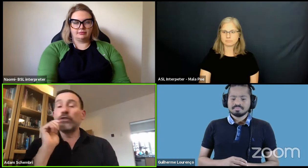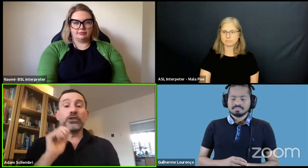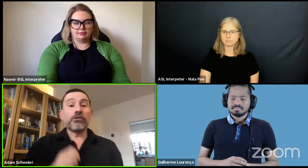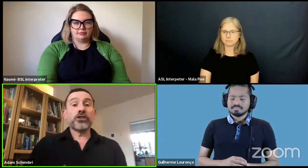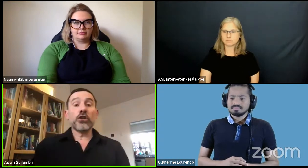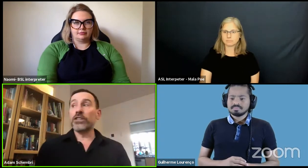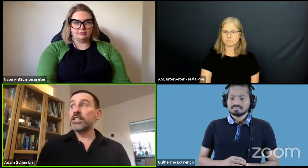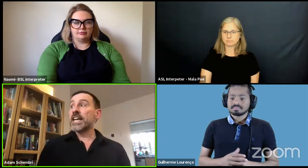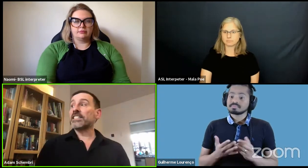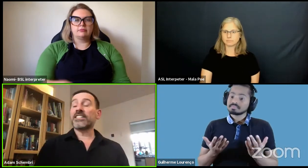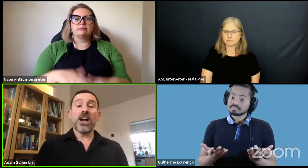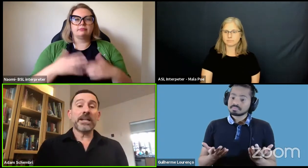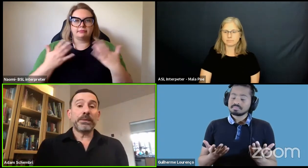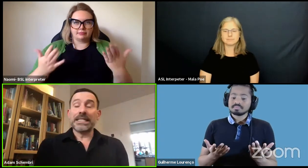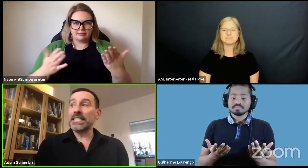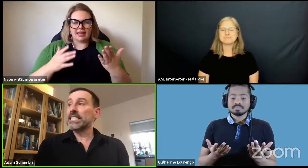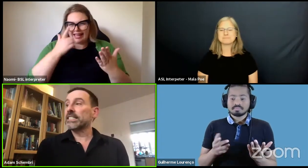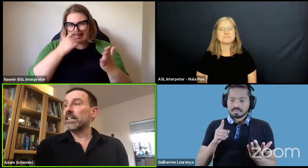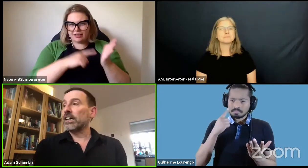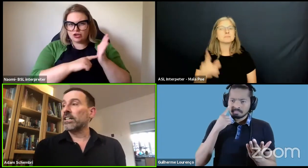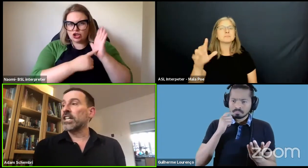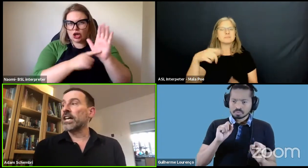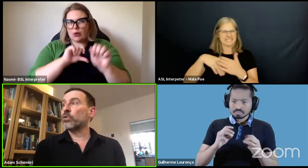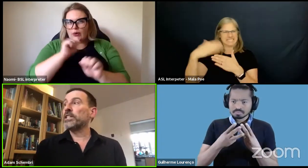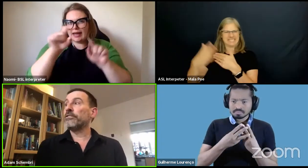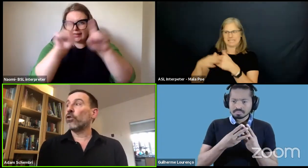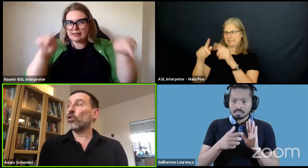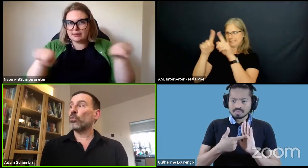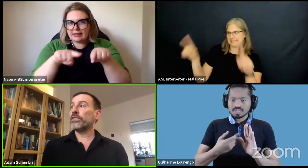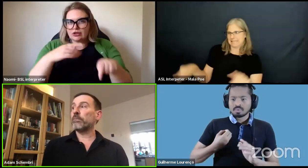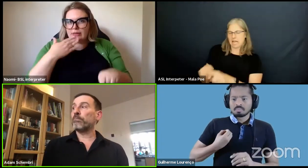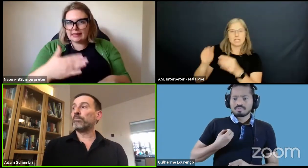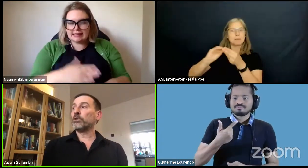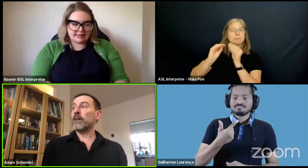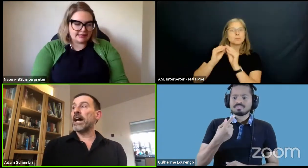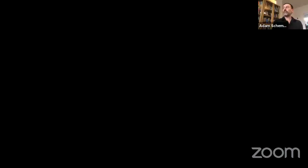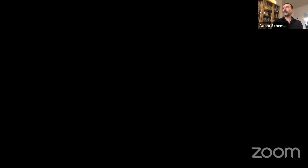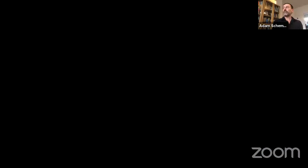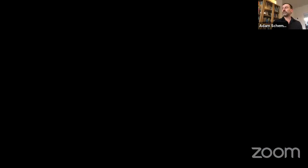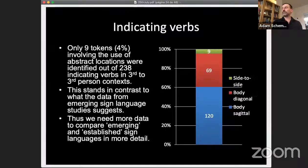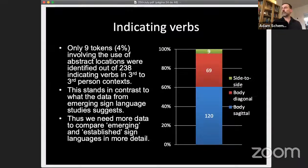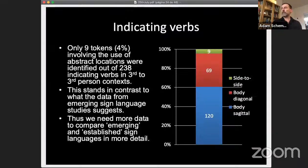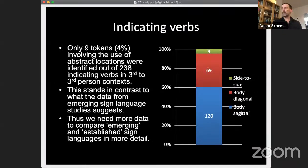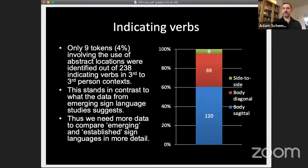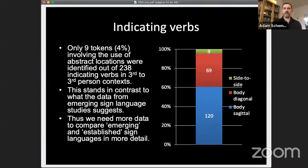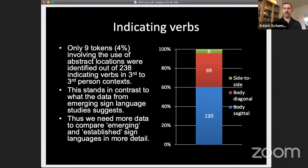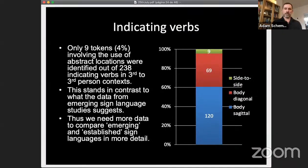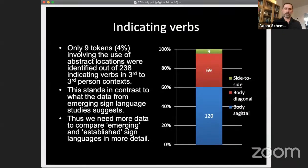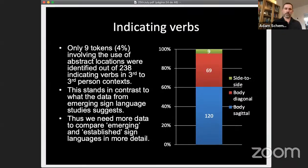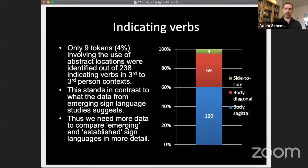So if you could show the next slide, please, slide 24 with the graph.